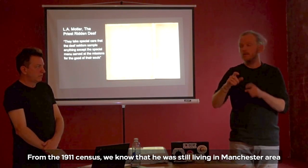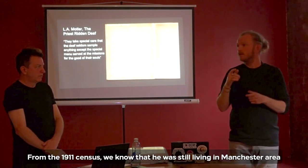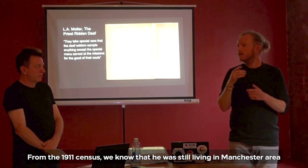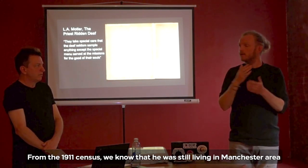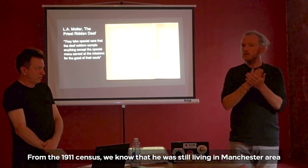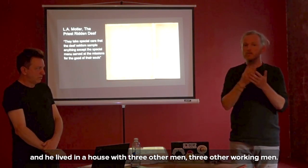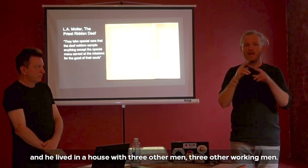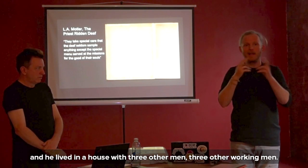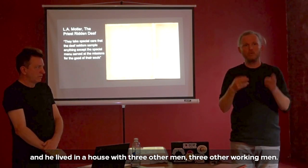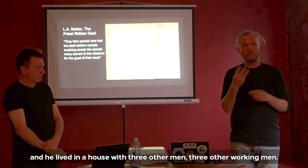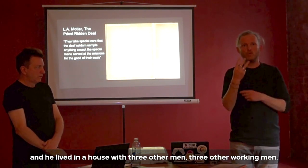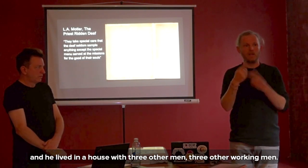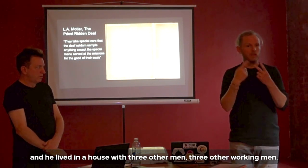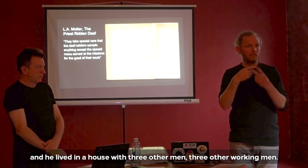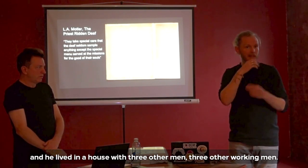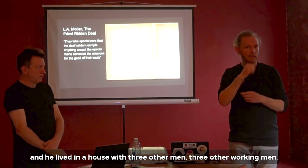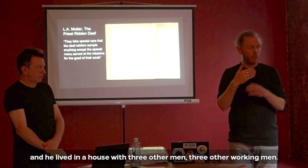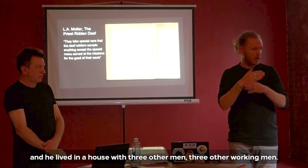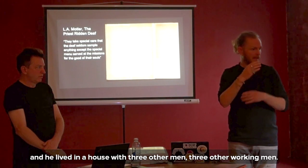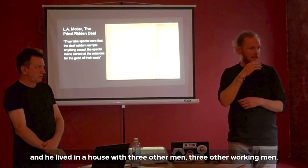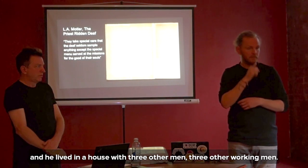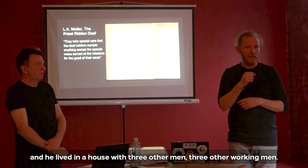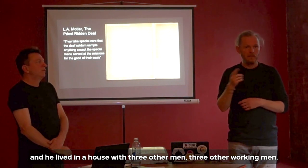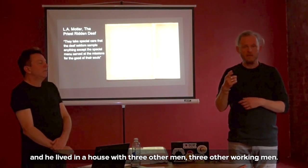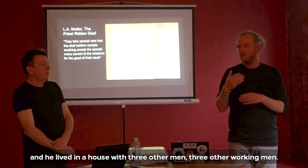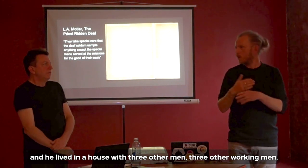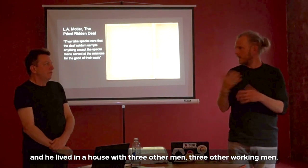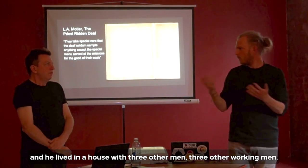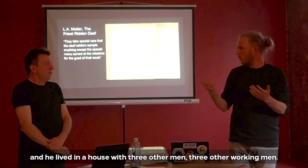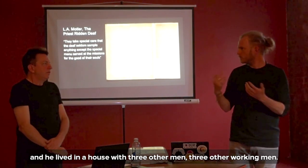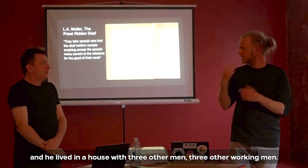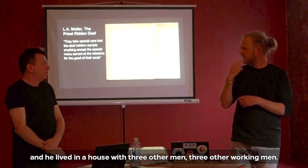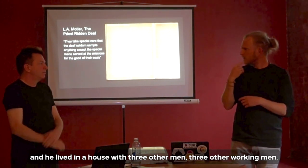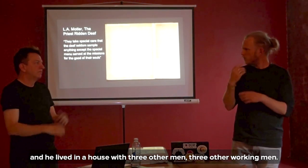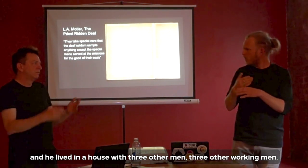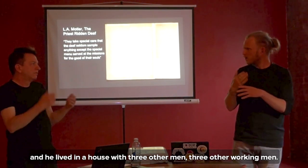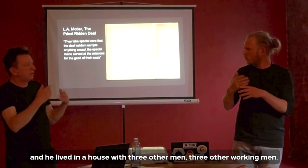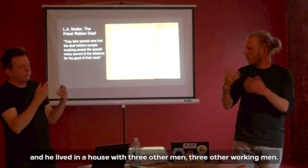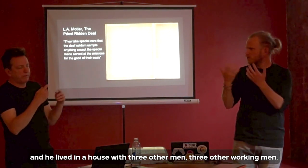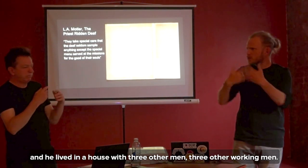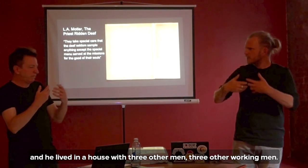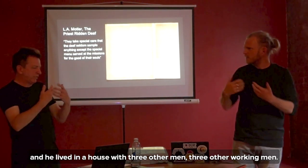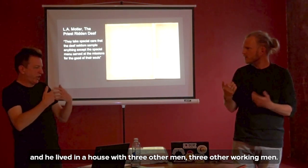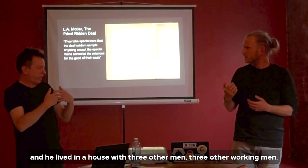area, and he was in a house with three other working men, and